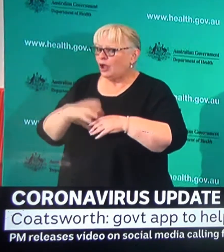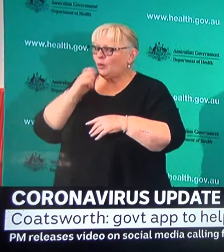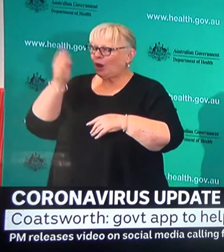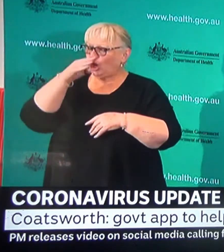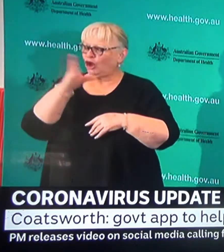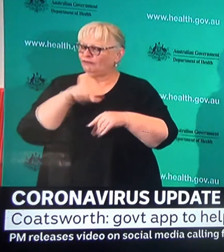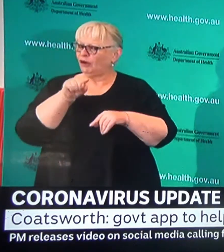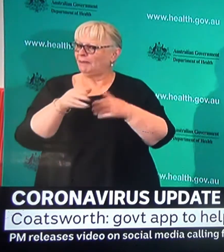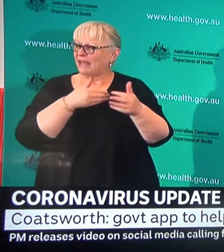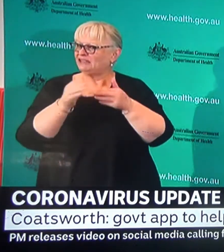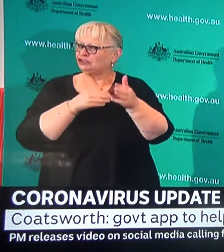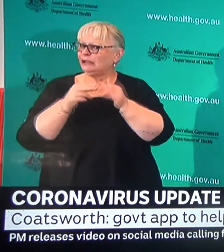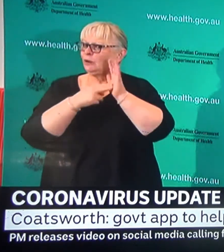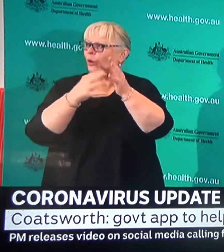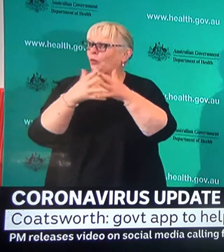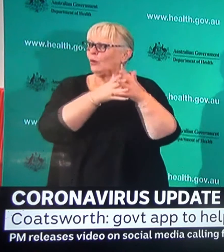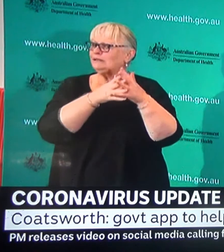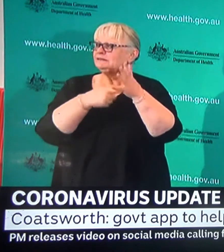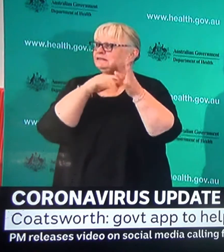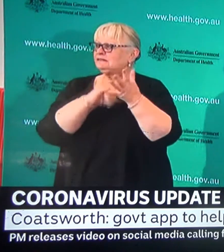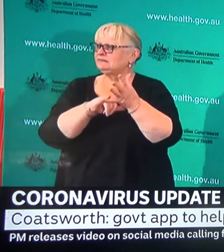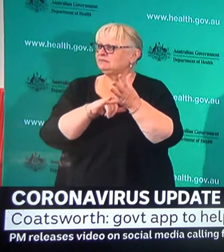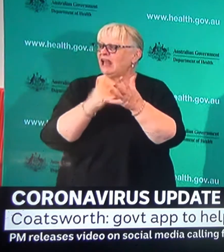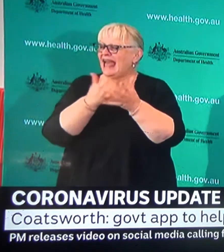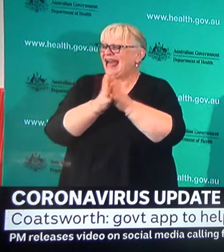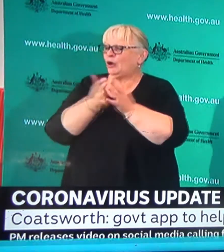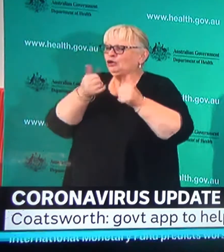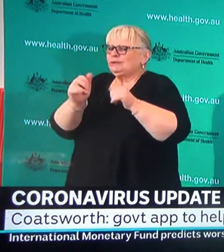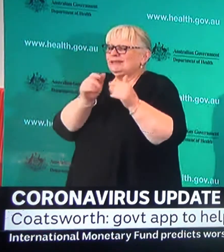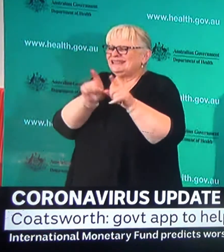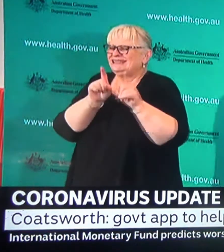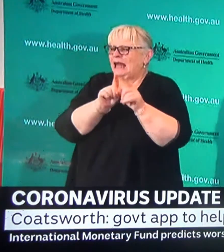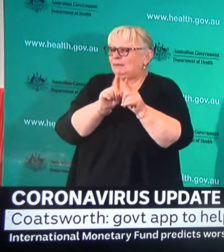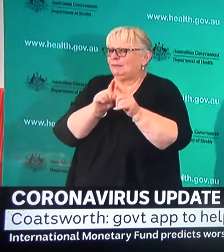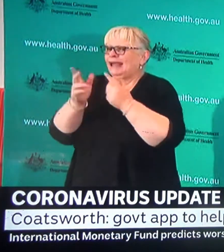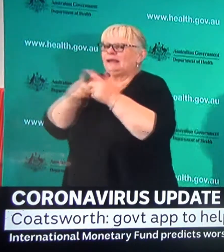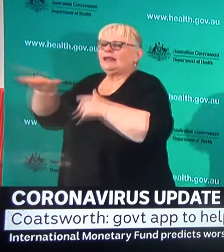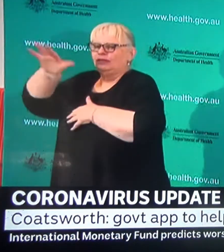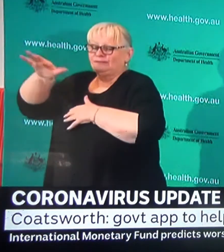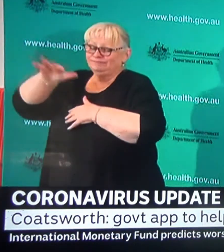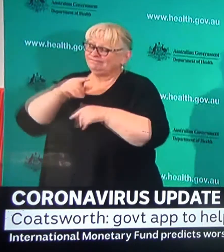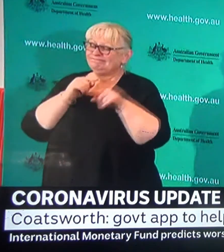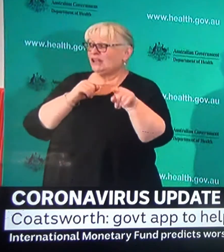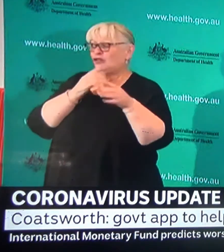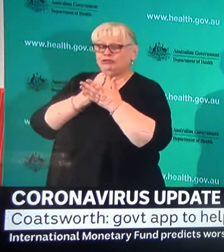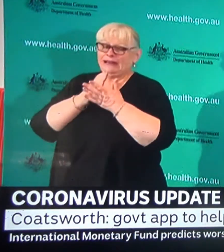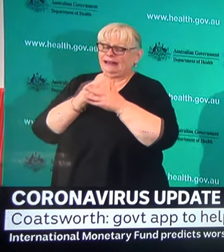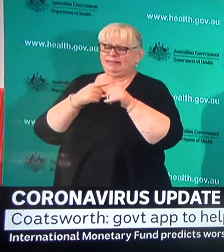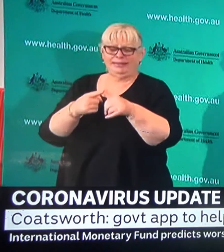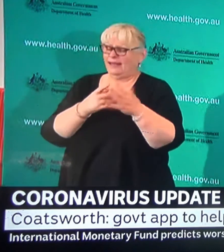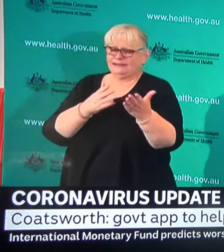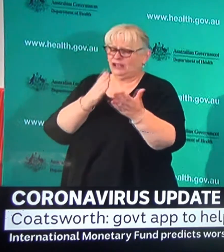from the management of that outbreak that could be applied elsewhere? Well, I'd say that the outbreak is in its very early stages, and